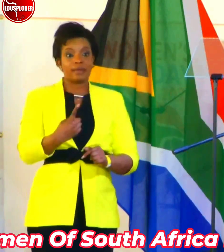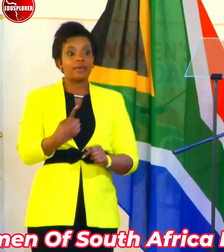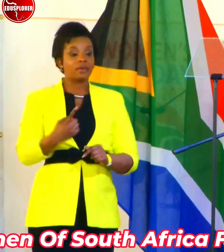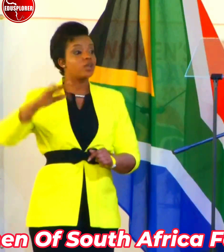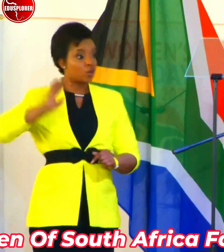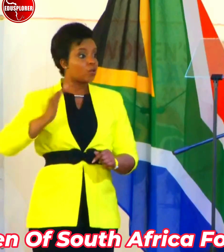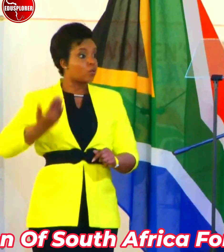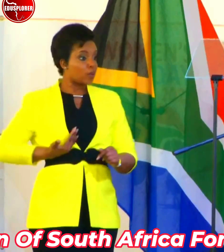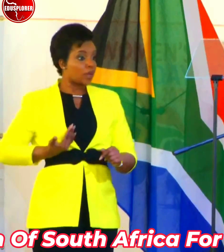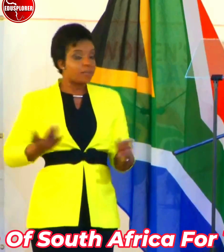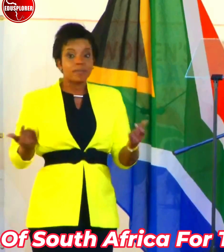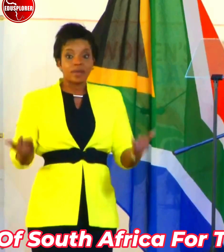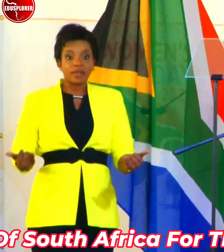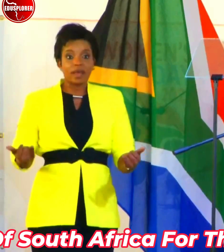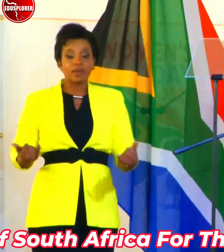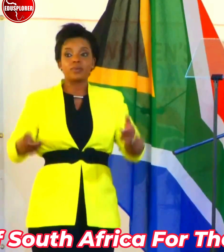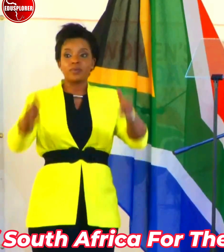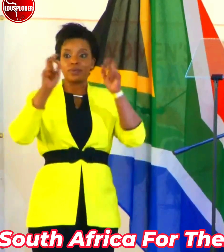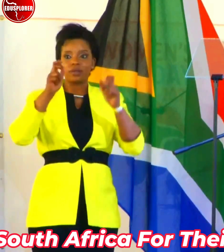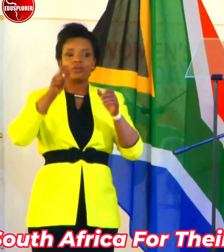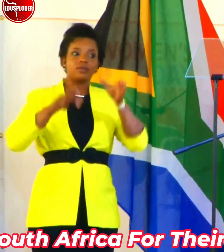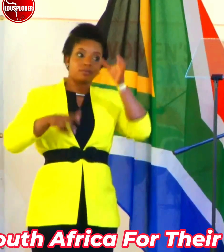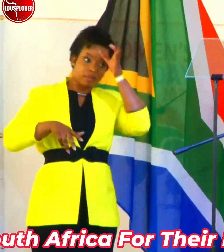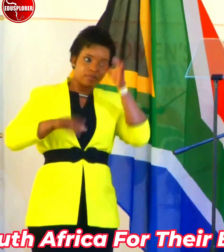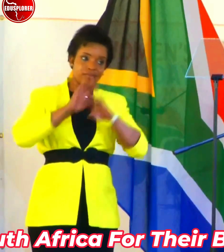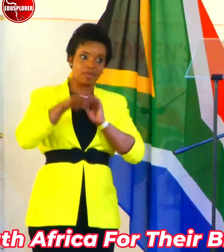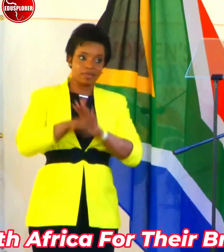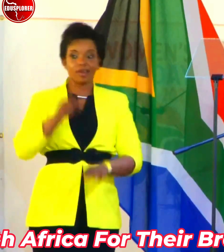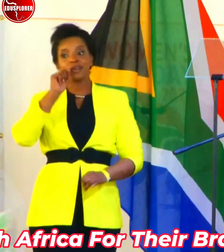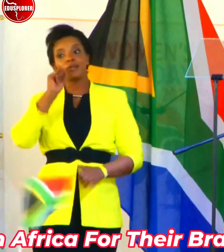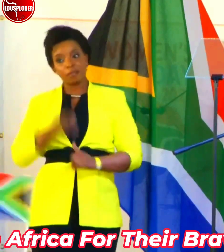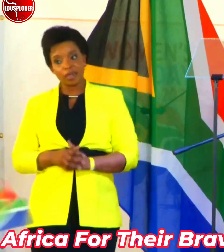women are proving to be cleverer than men, and we applaud this.